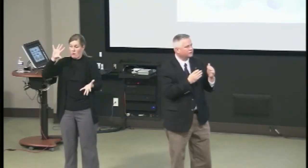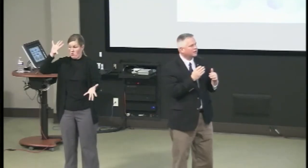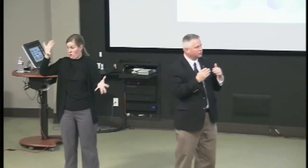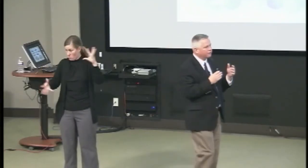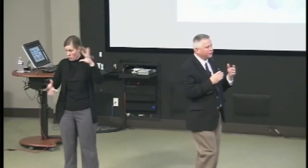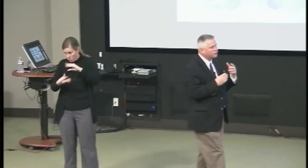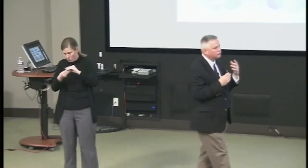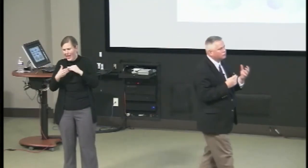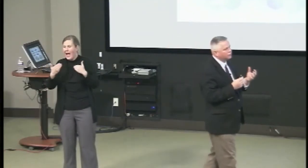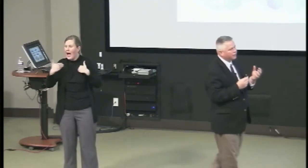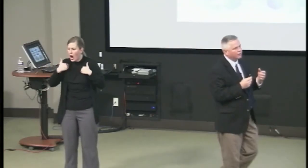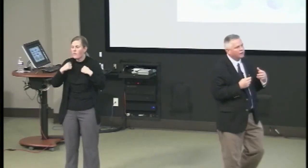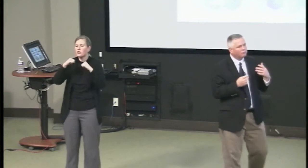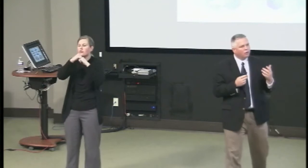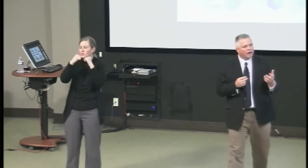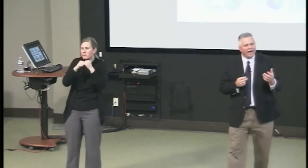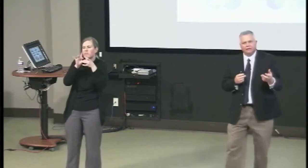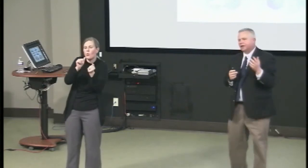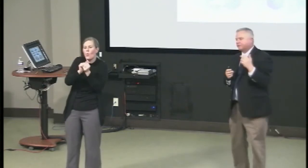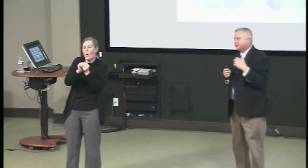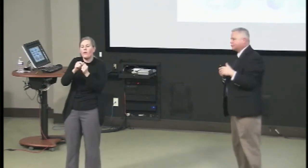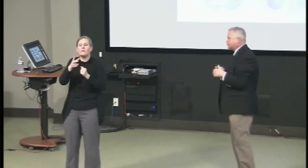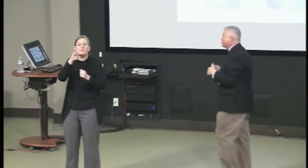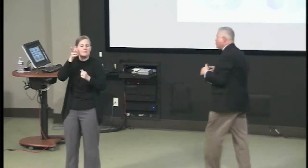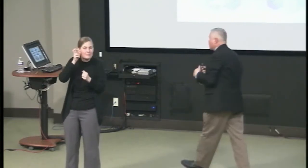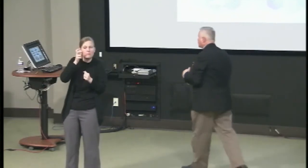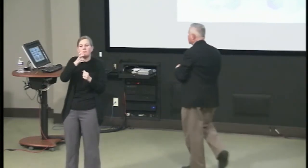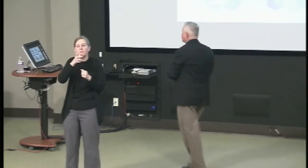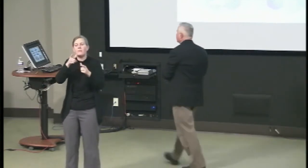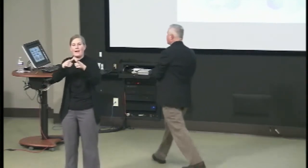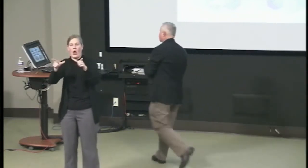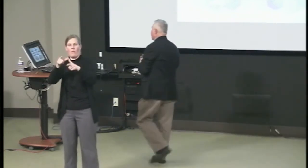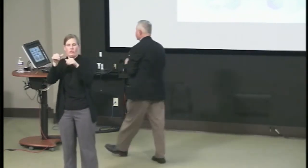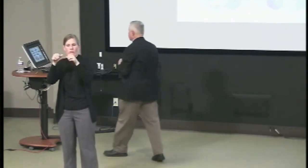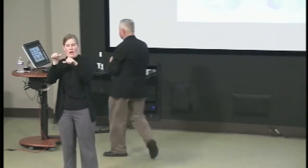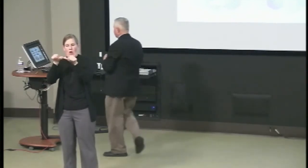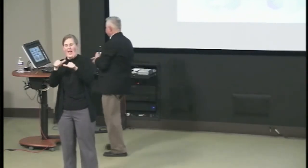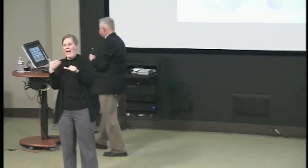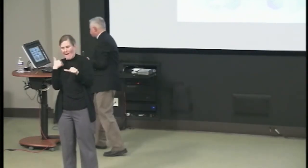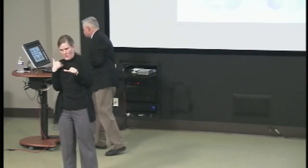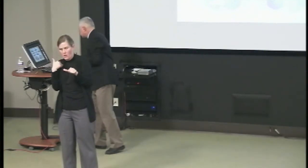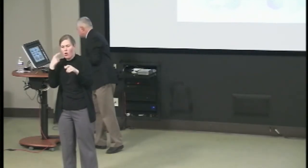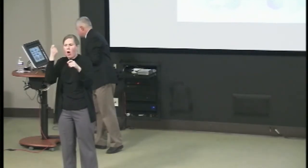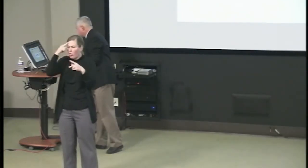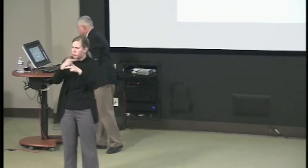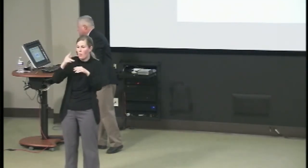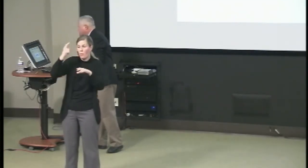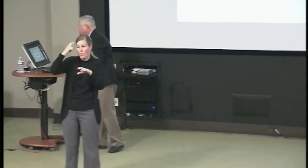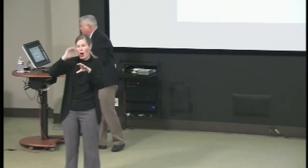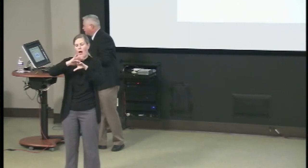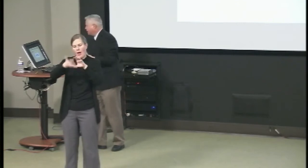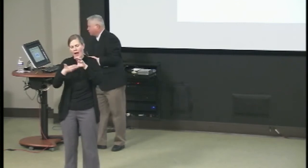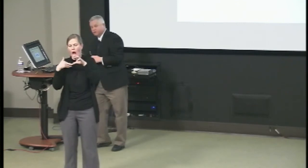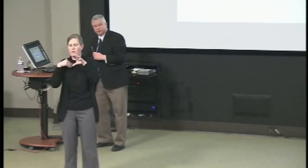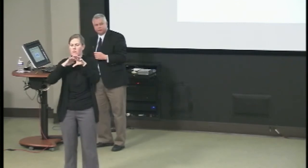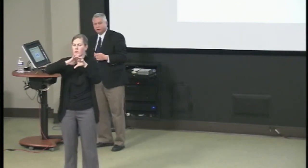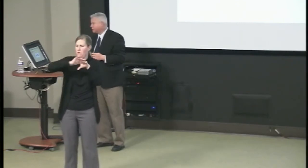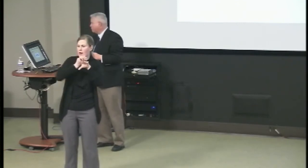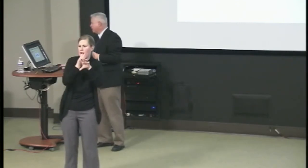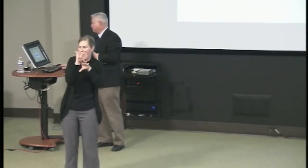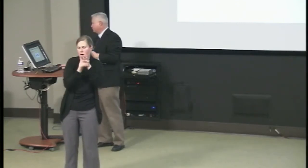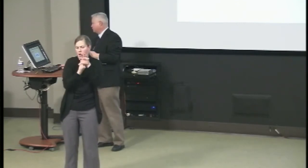ventral distinction having to do with more analytic versus more word recognition. What about reading, which